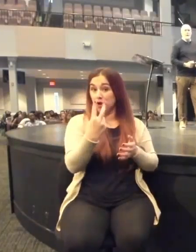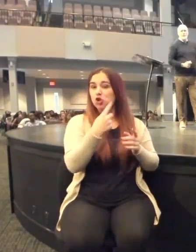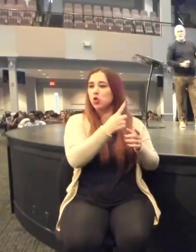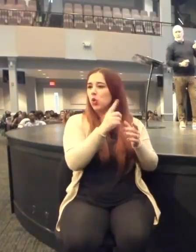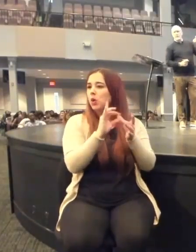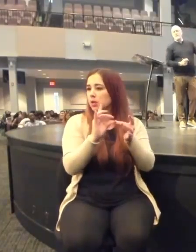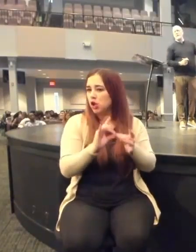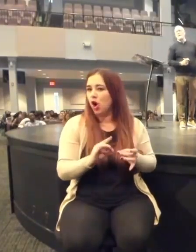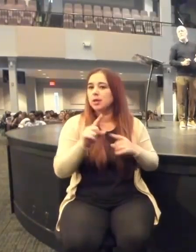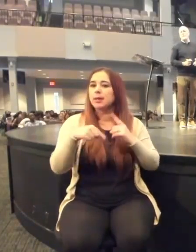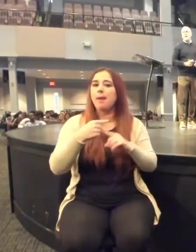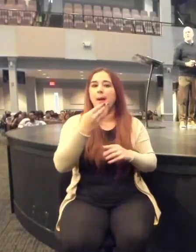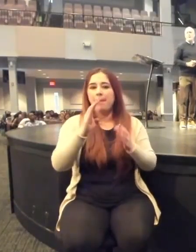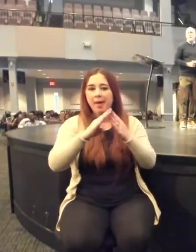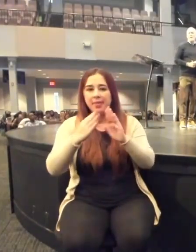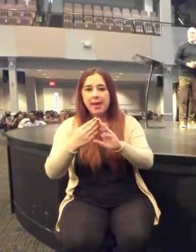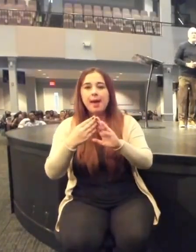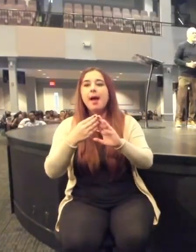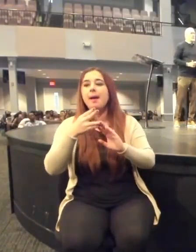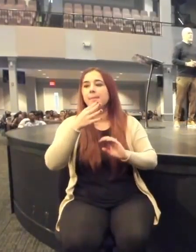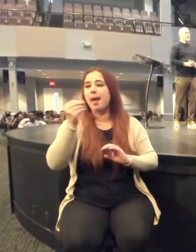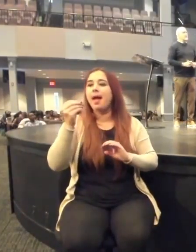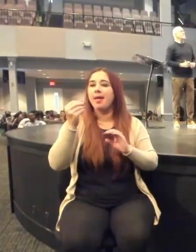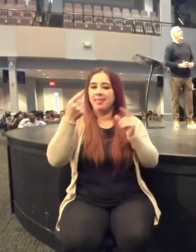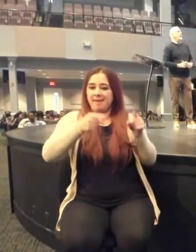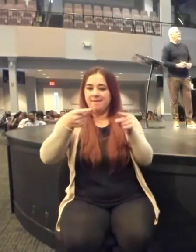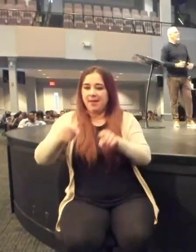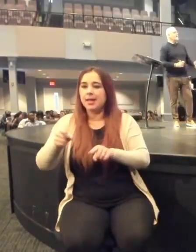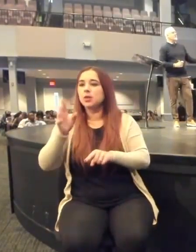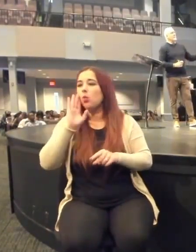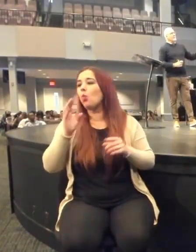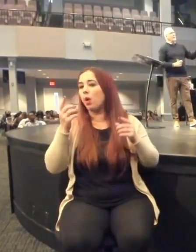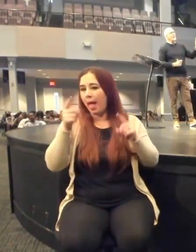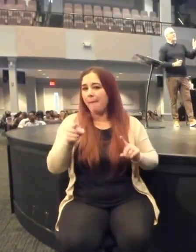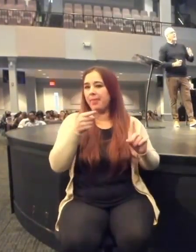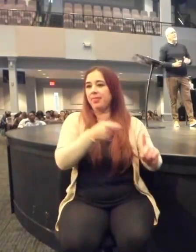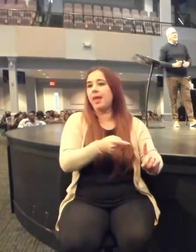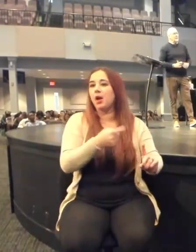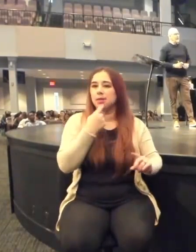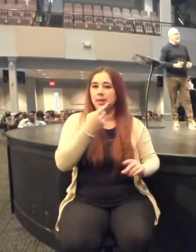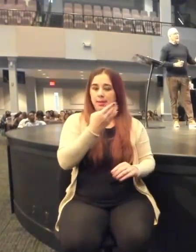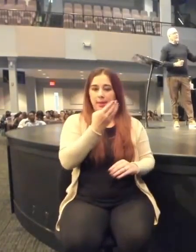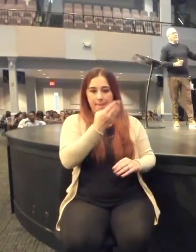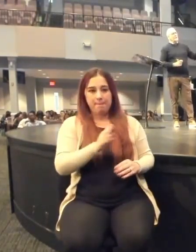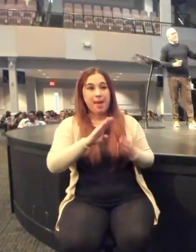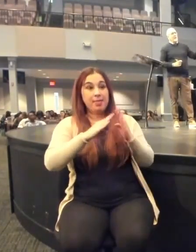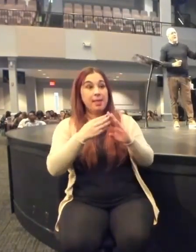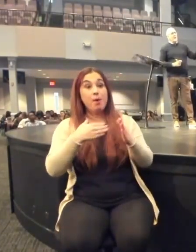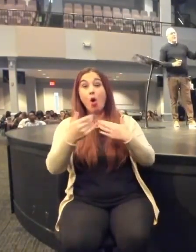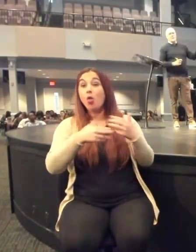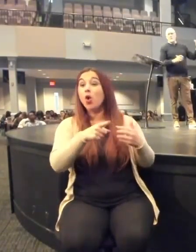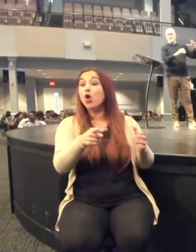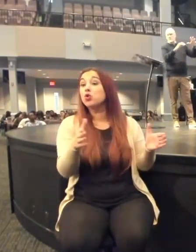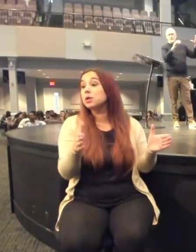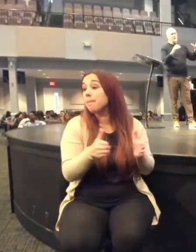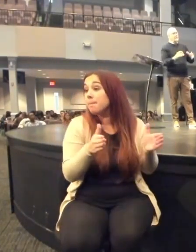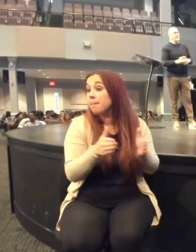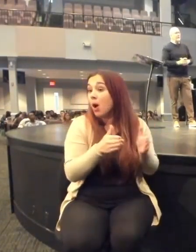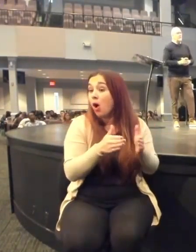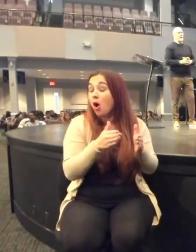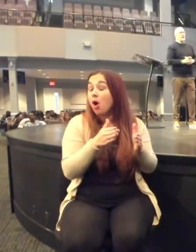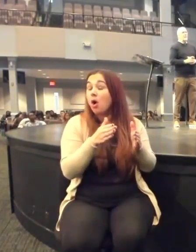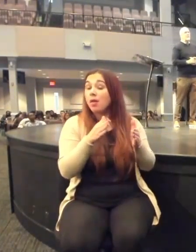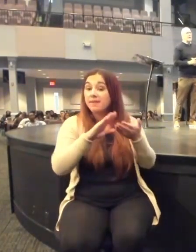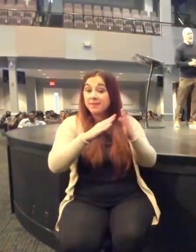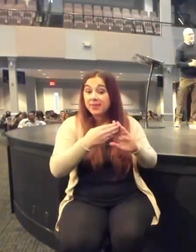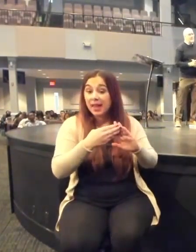about Bethlehem and the coming events that will transpire there. He says, "But you, Bethlehem Ephrathah, though you're small, you're just a little